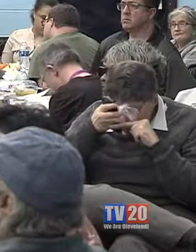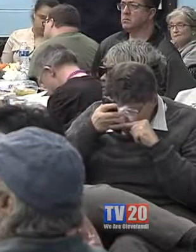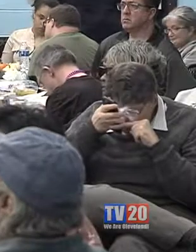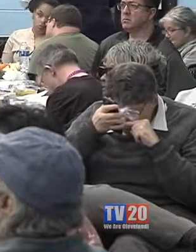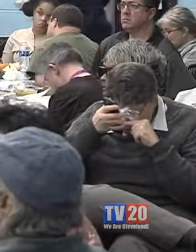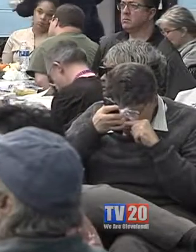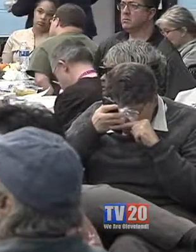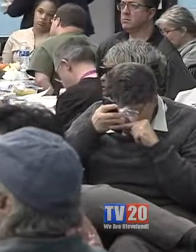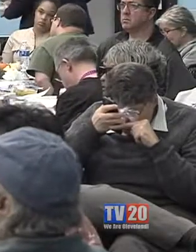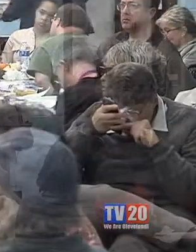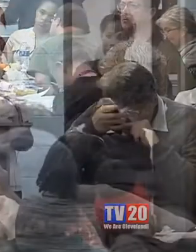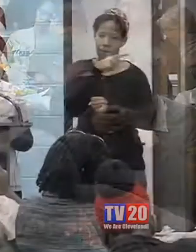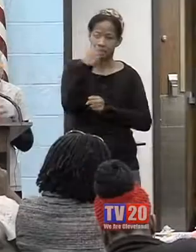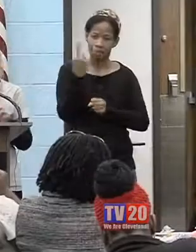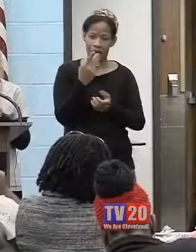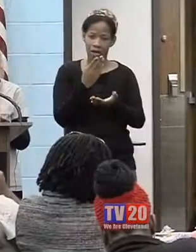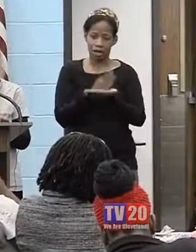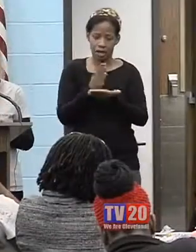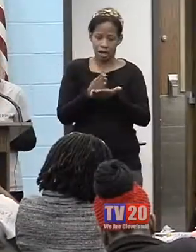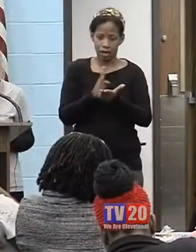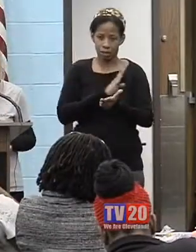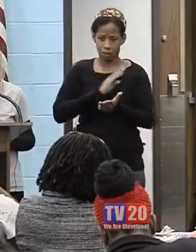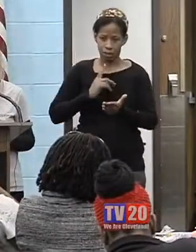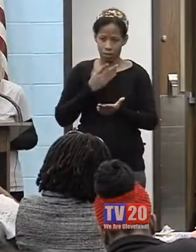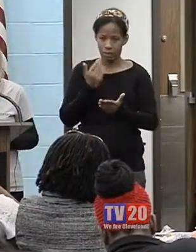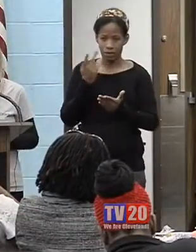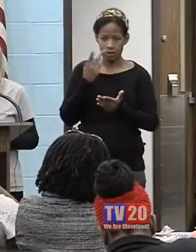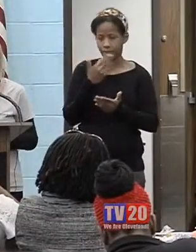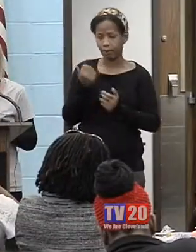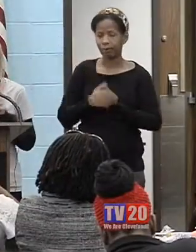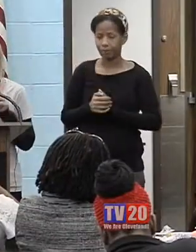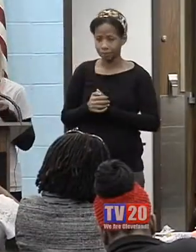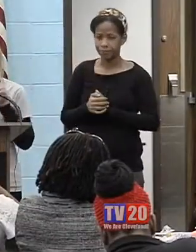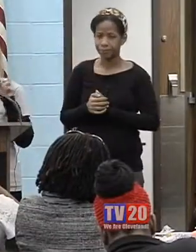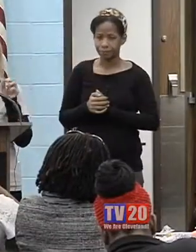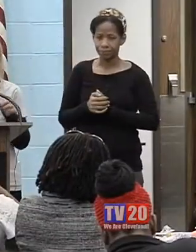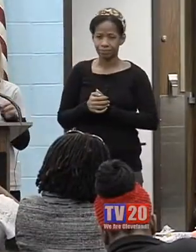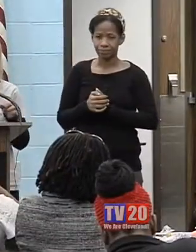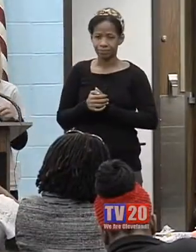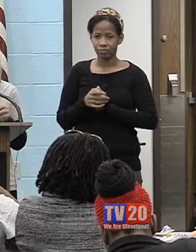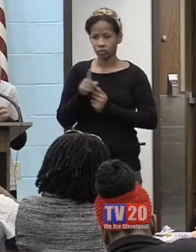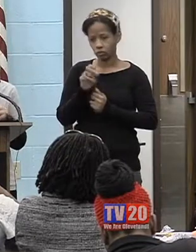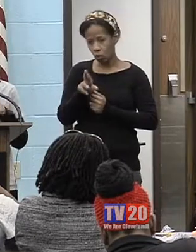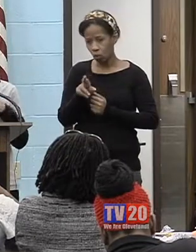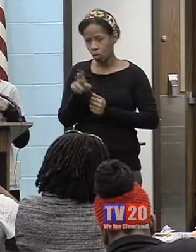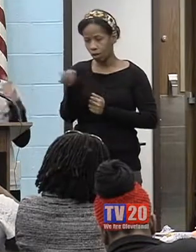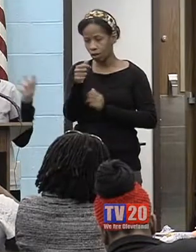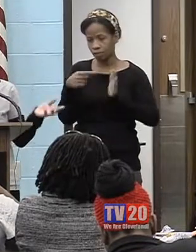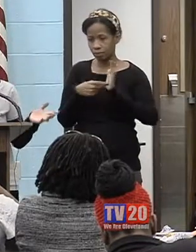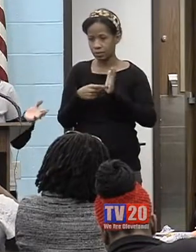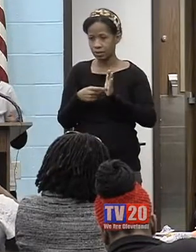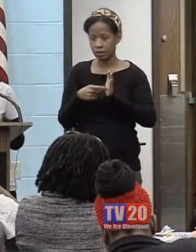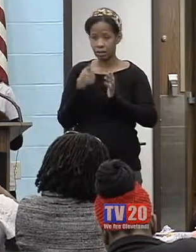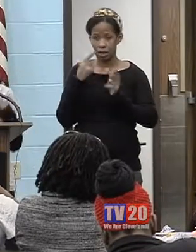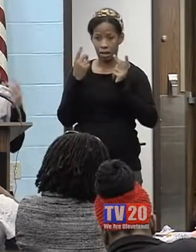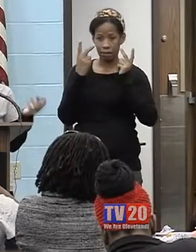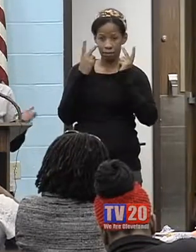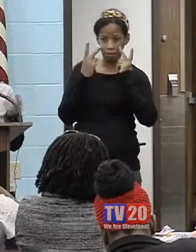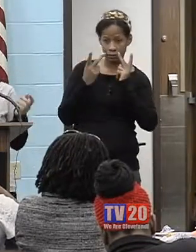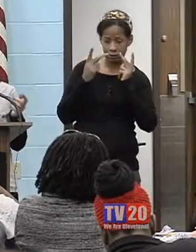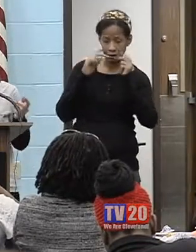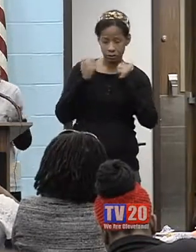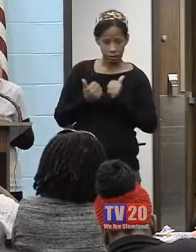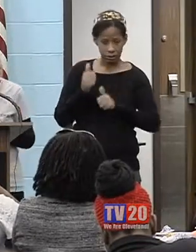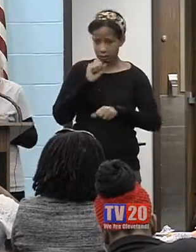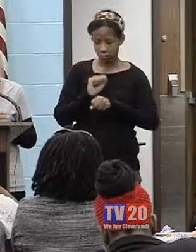have a black cutting board with a white onion. You'll be able to see it better. And you know, some people will say, well, I'm blind, it's